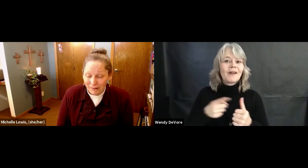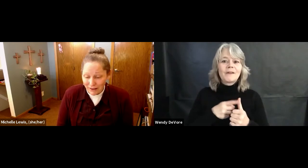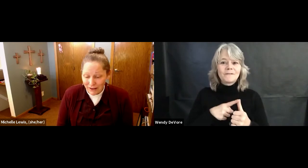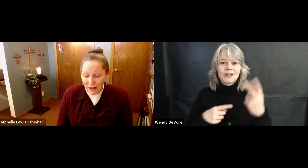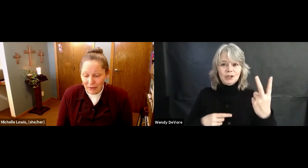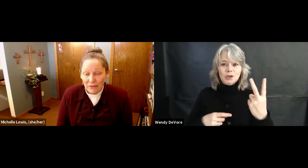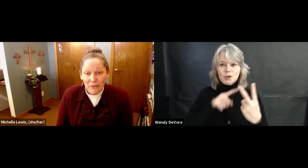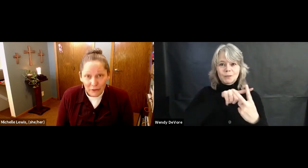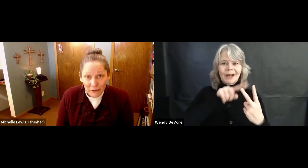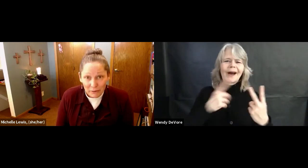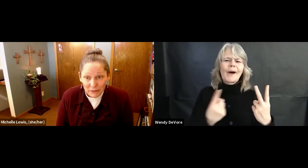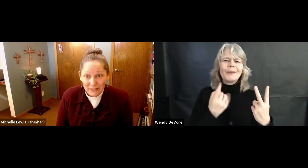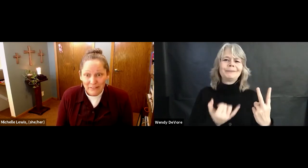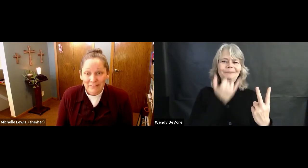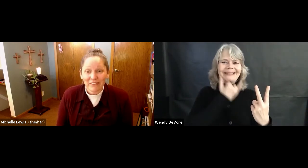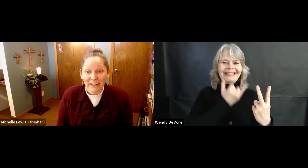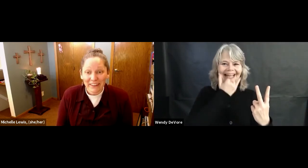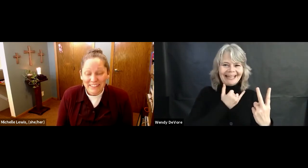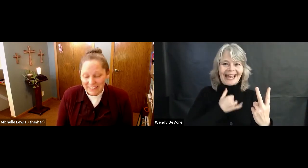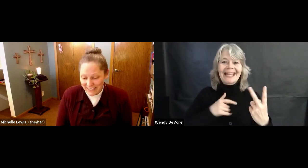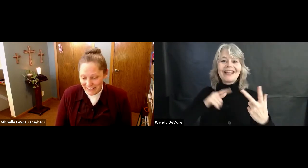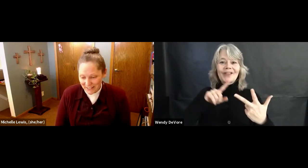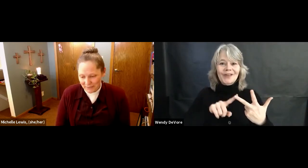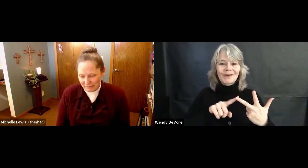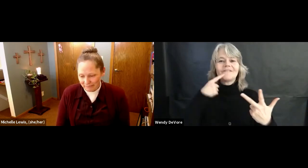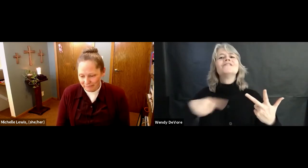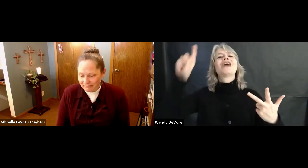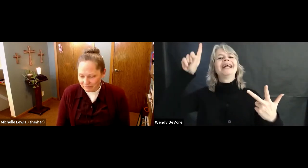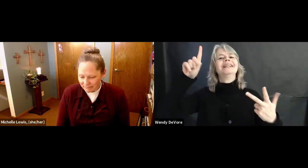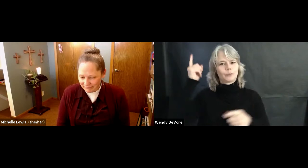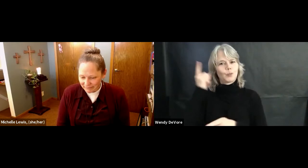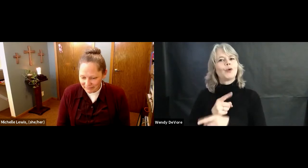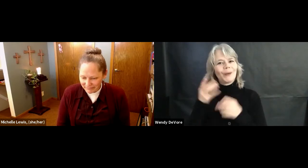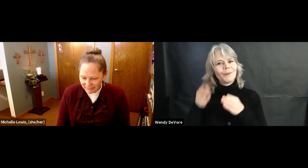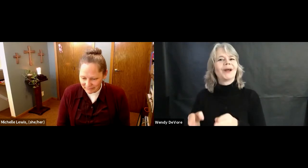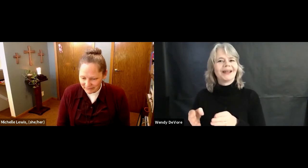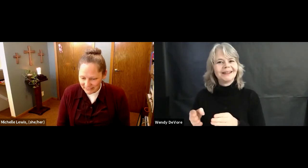wrong. And then the third person finally succeeds.